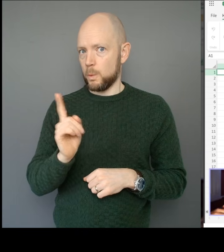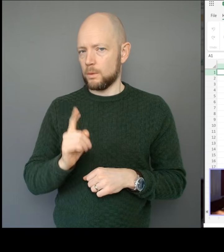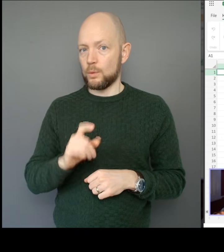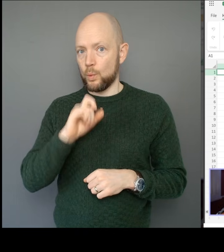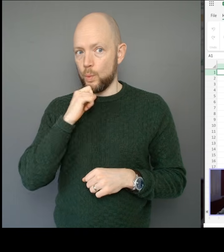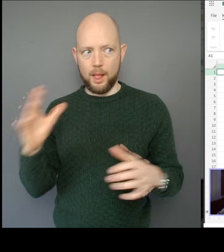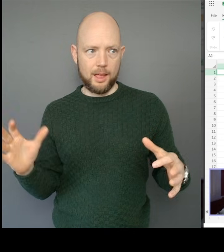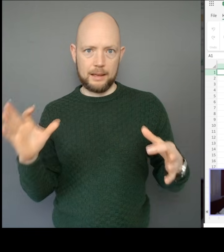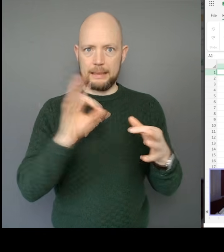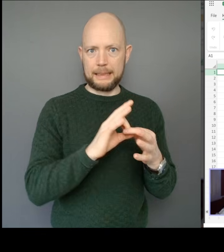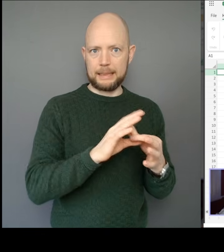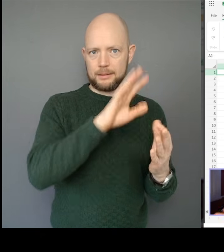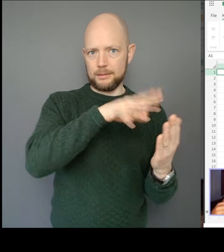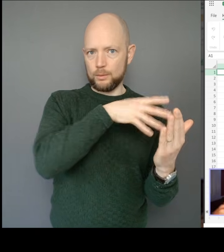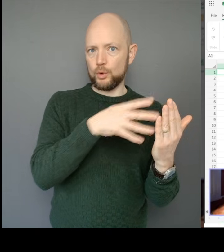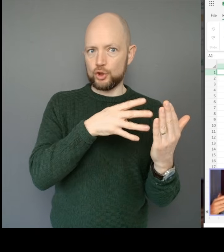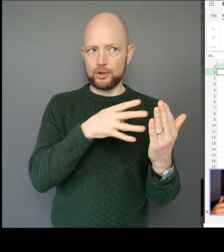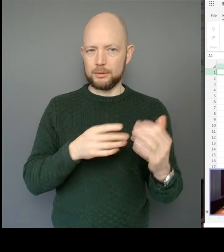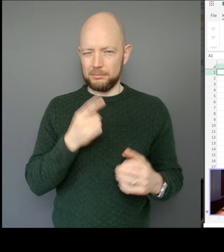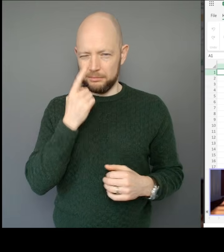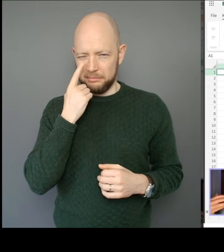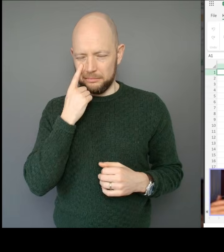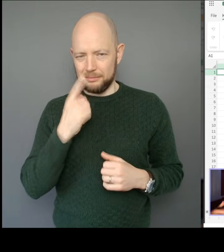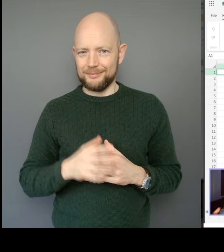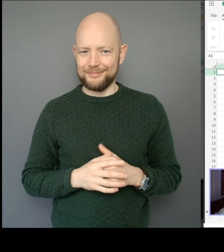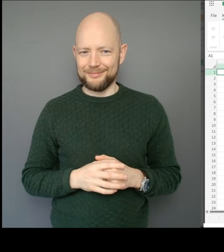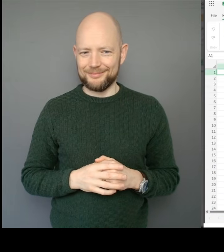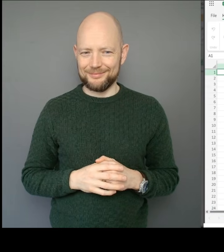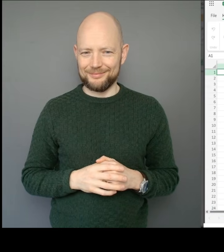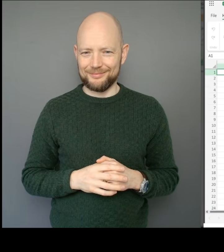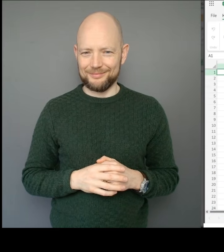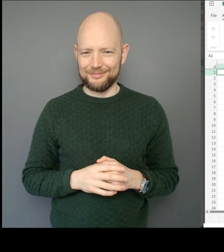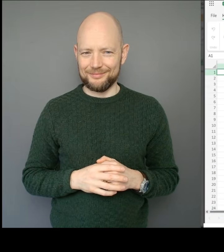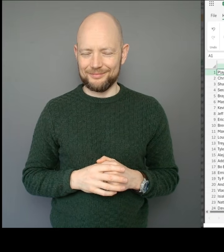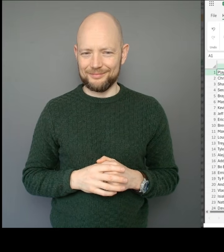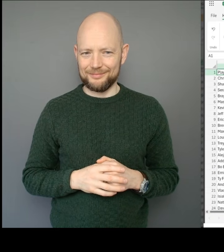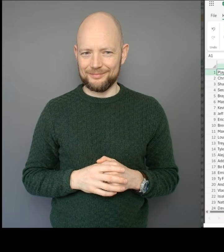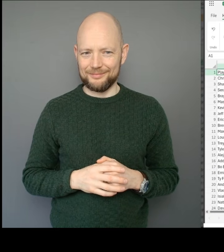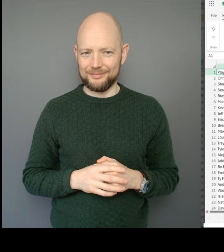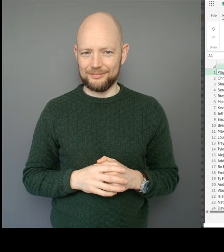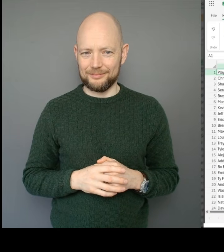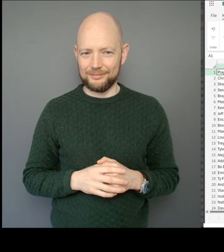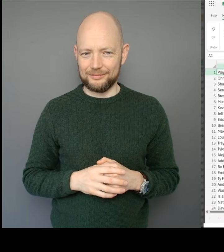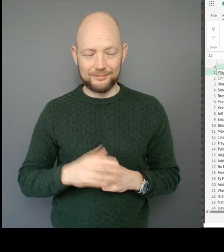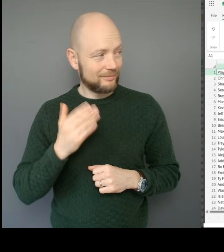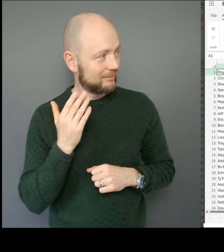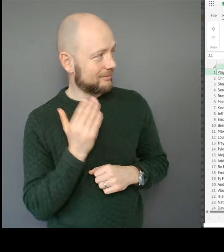telling you what to do, it's going to do it for you. So let's see how this plays out.